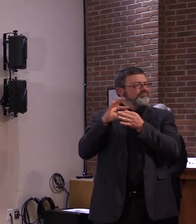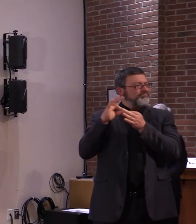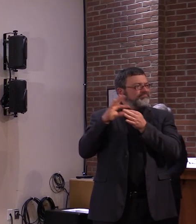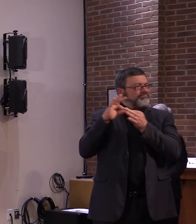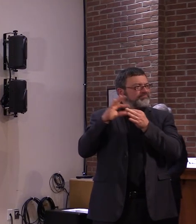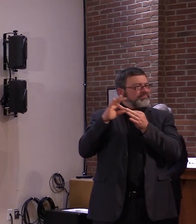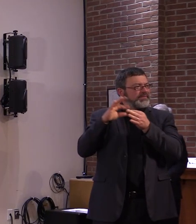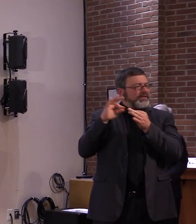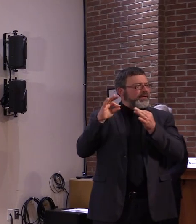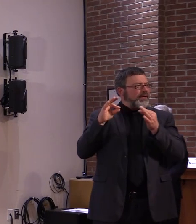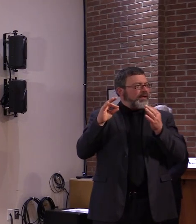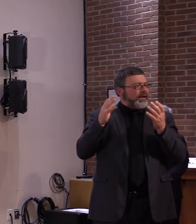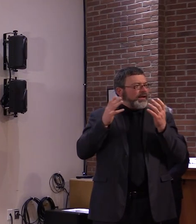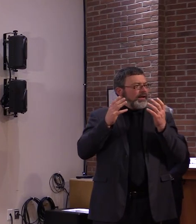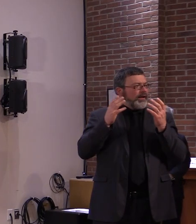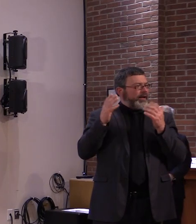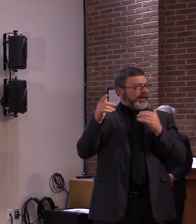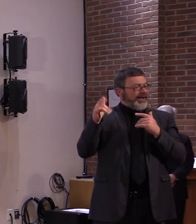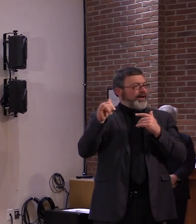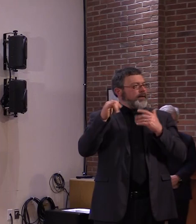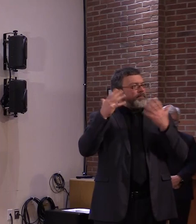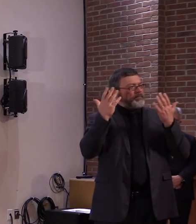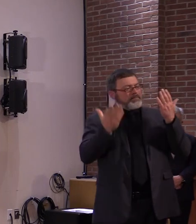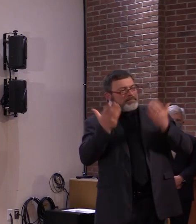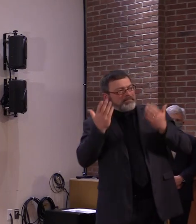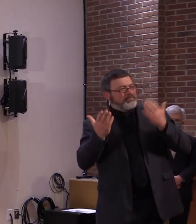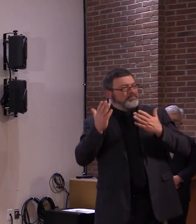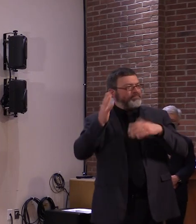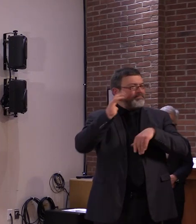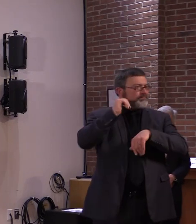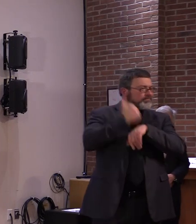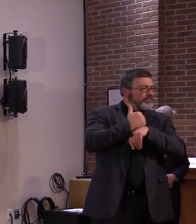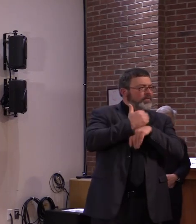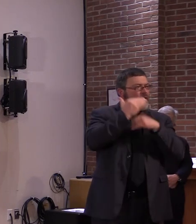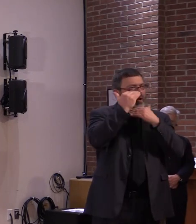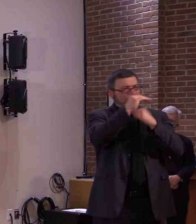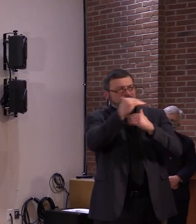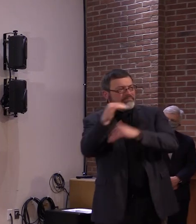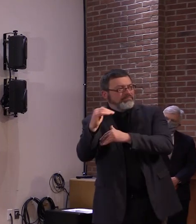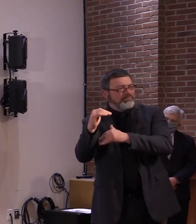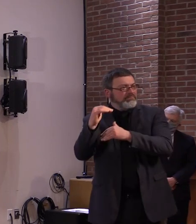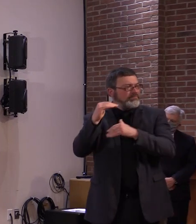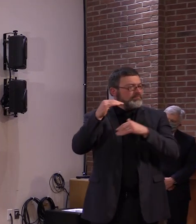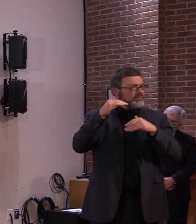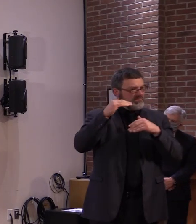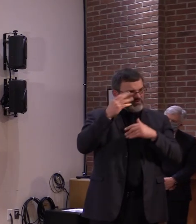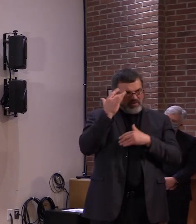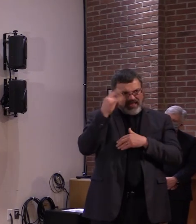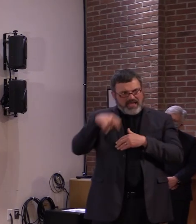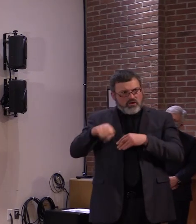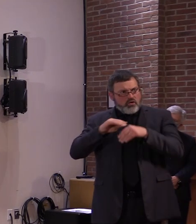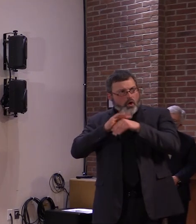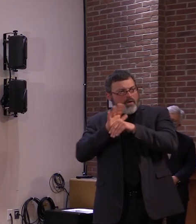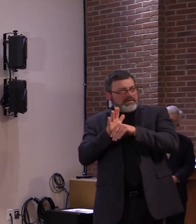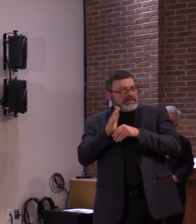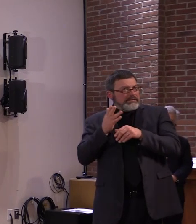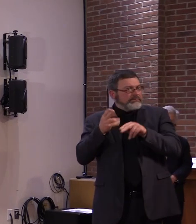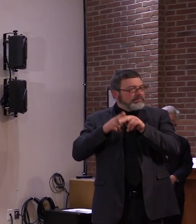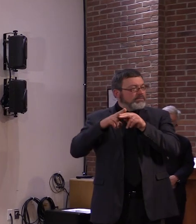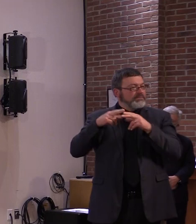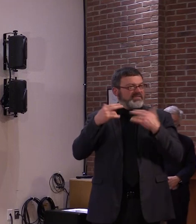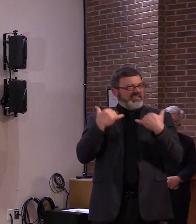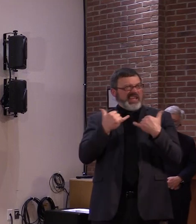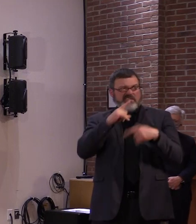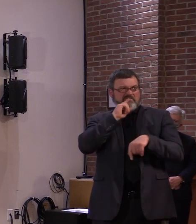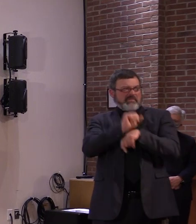restrictions on our state. And I'm just wondering, in light of the spike in active cases that we're now obviously seeing,